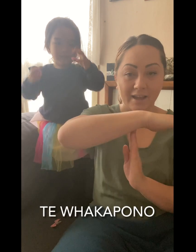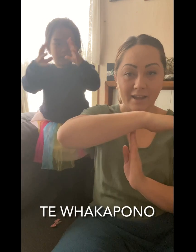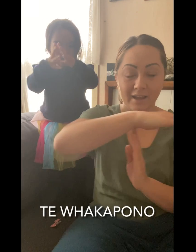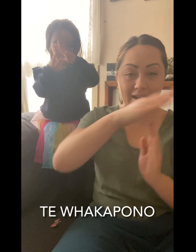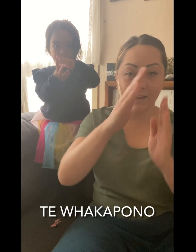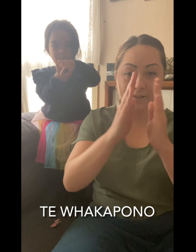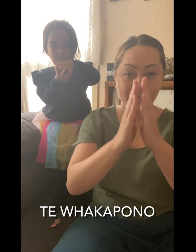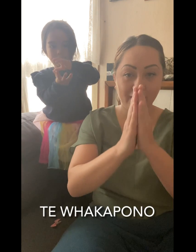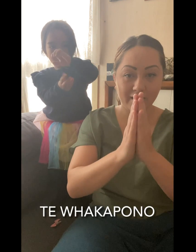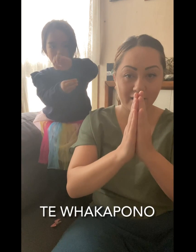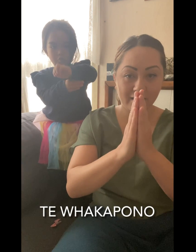Te